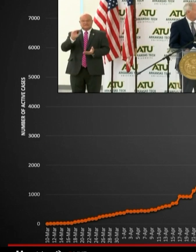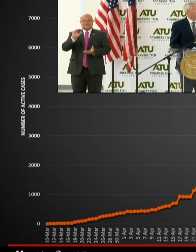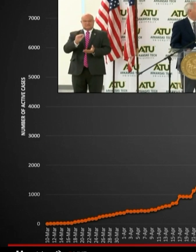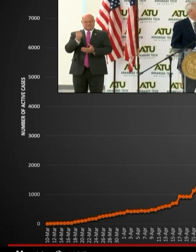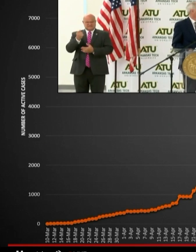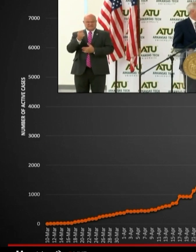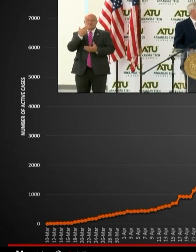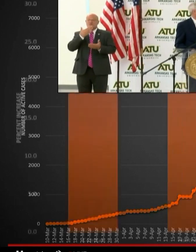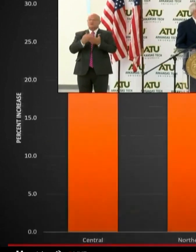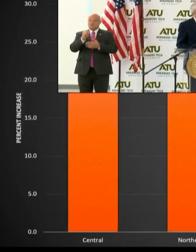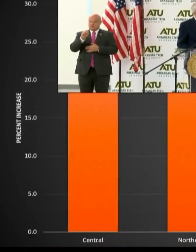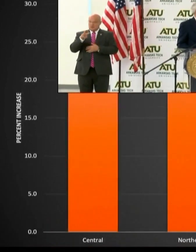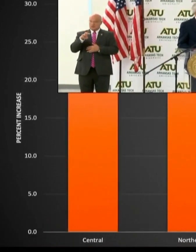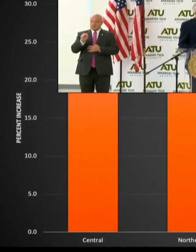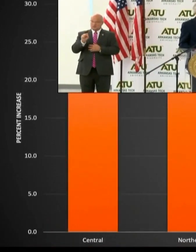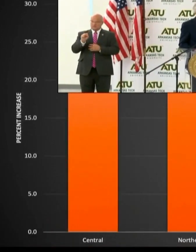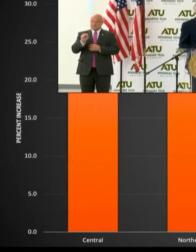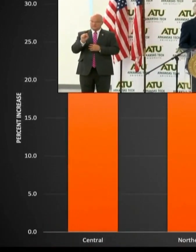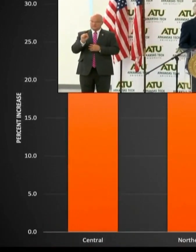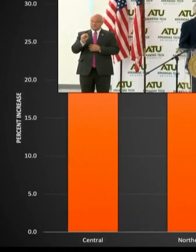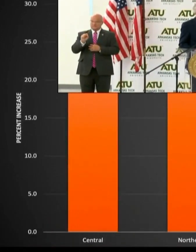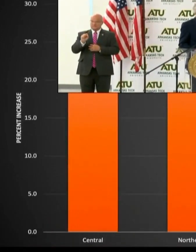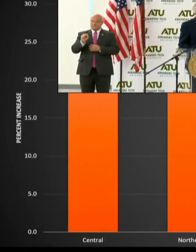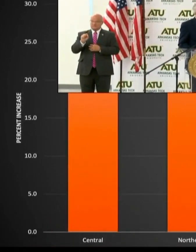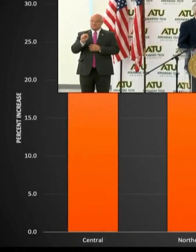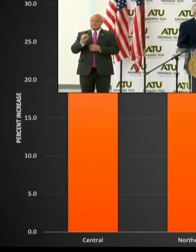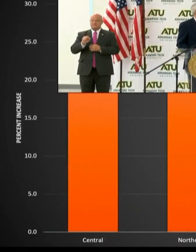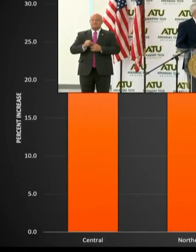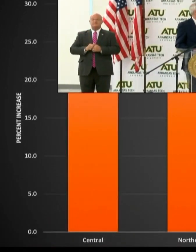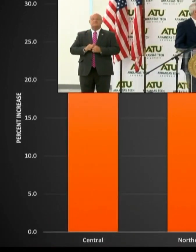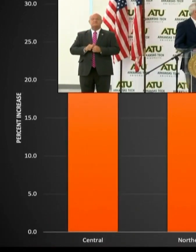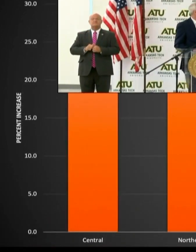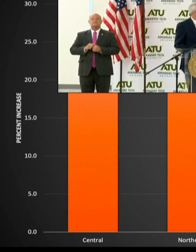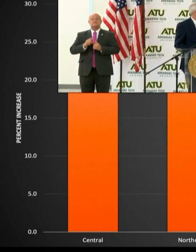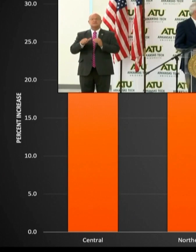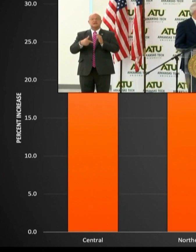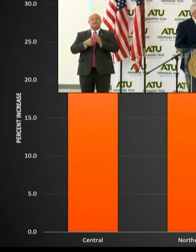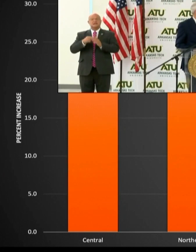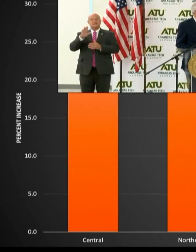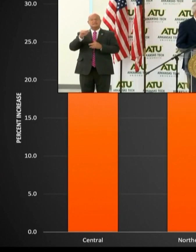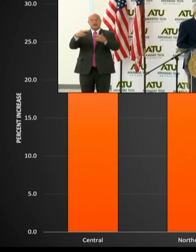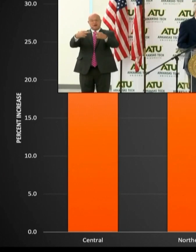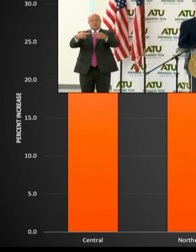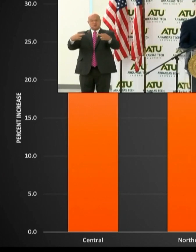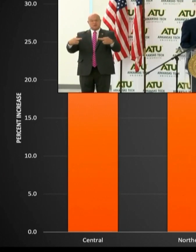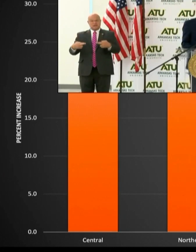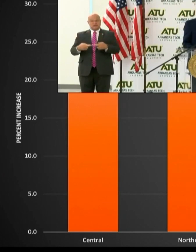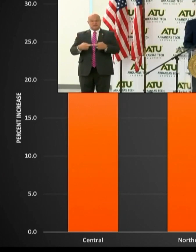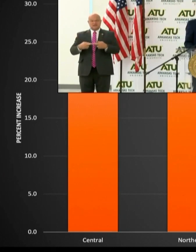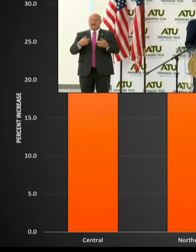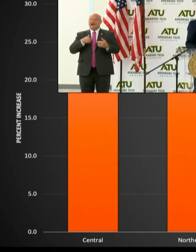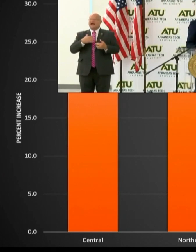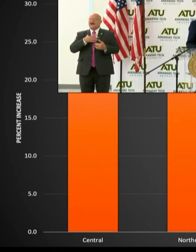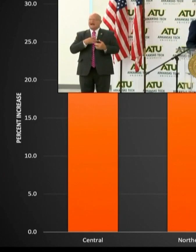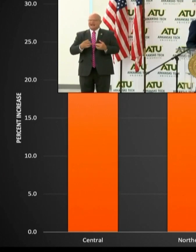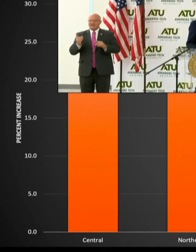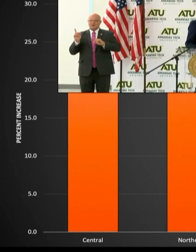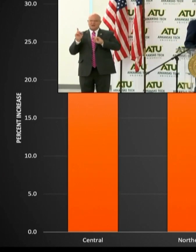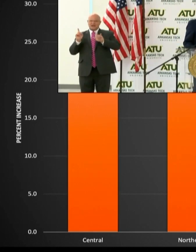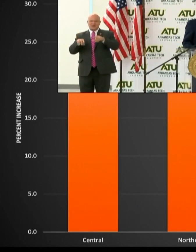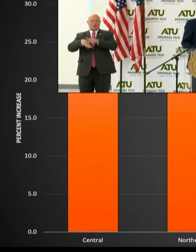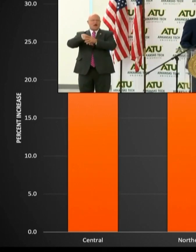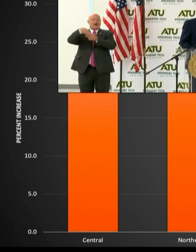bit. That is good news. And then this is by region, and this is what I like to do when I get